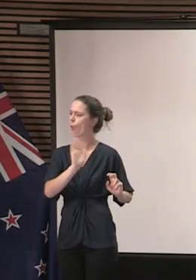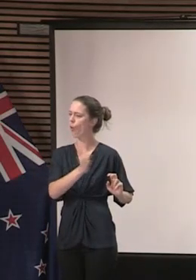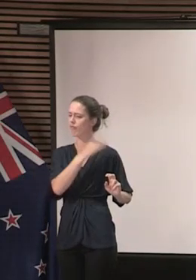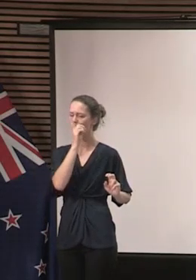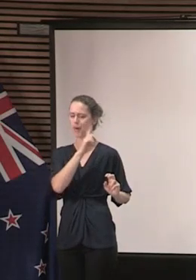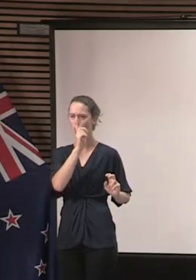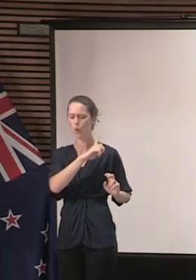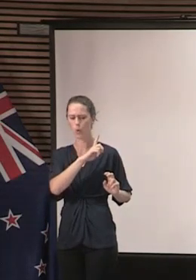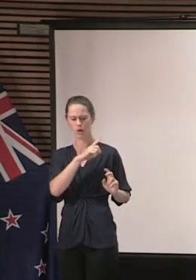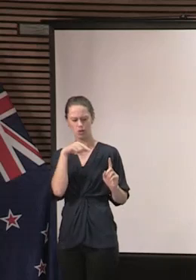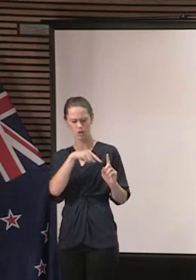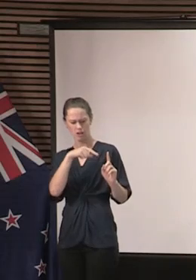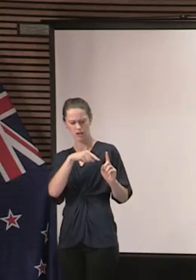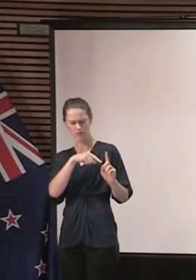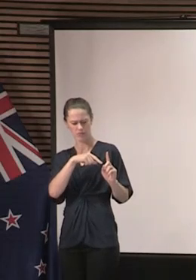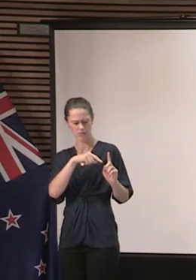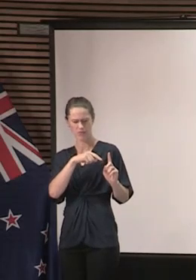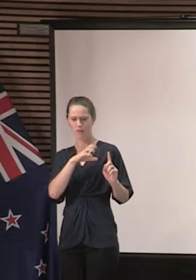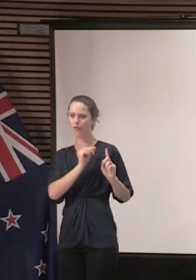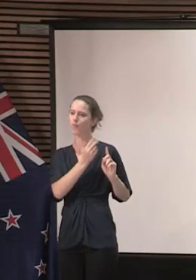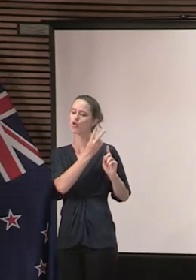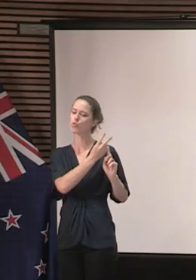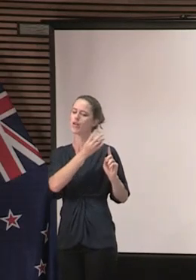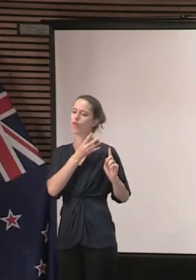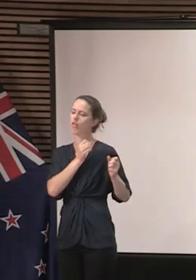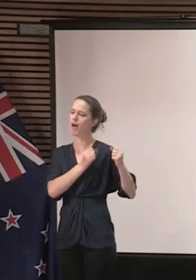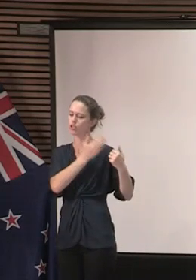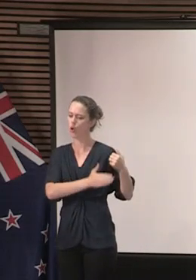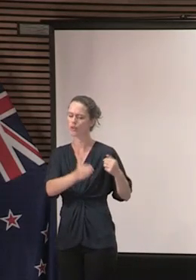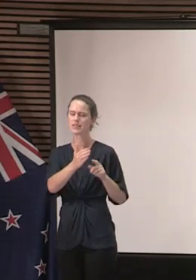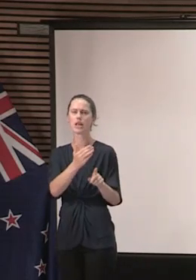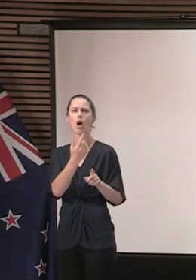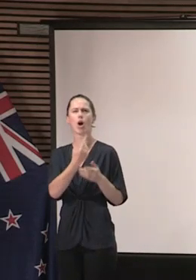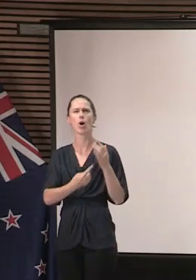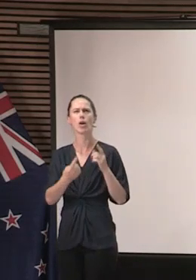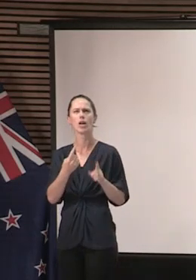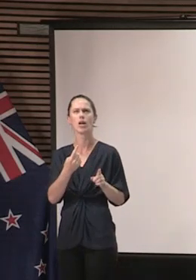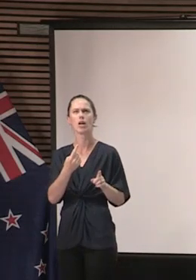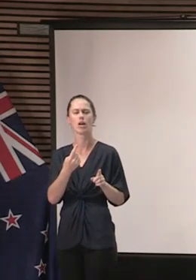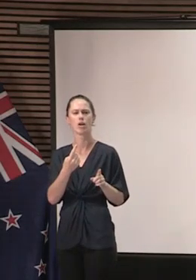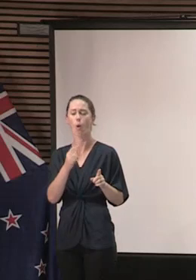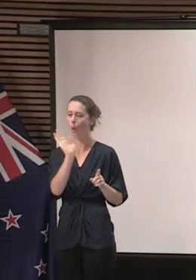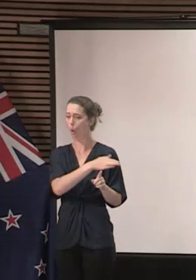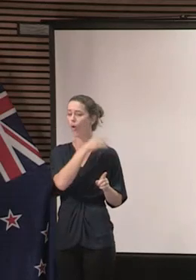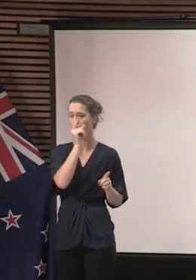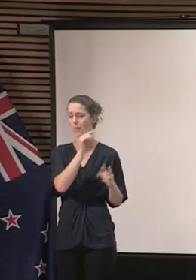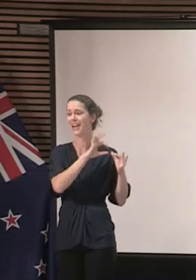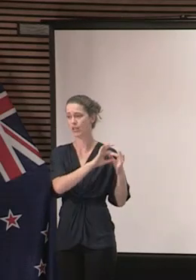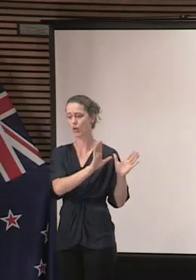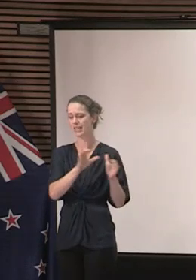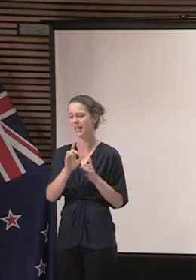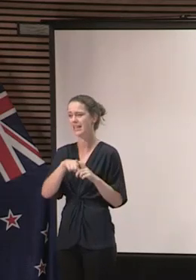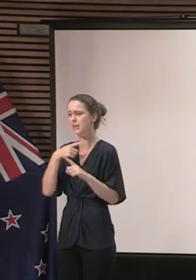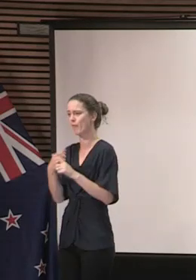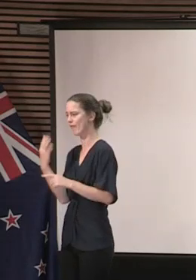outstanding cases that hadn't been linked from the 24th of March, and there was just all could be linked to cases in clusters except